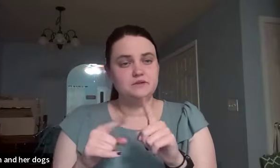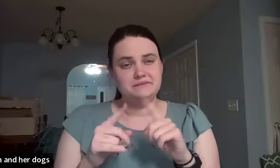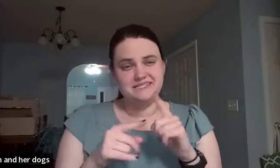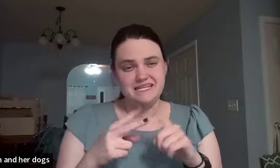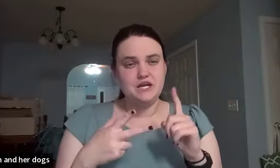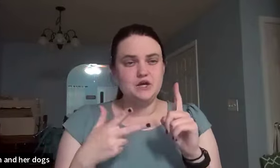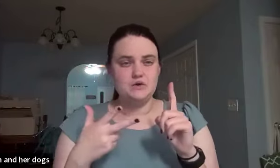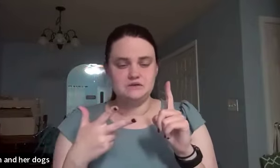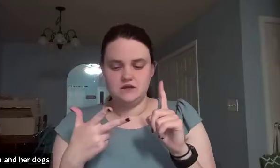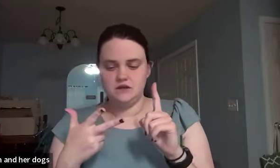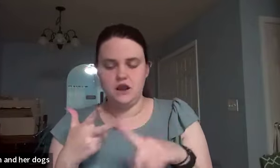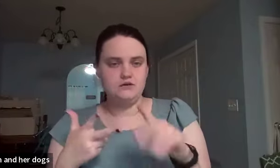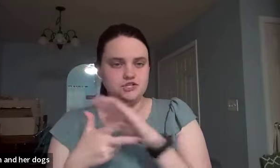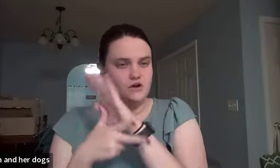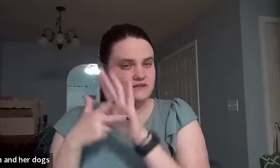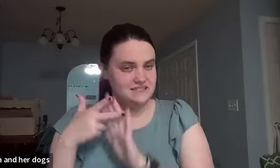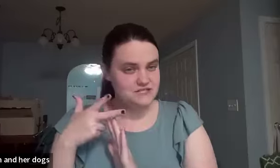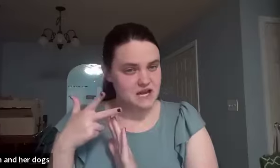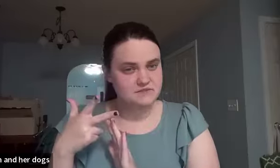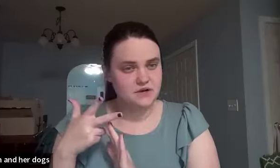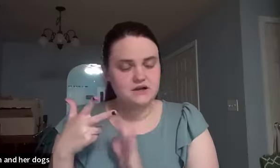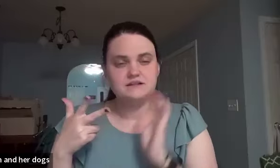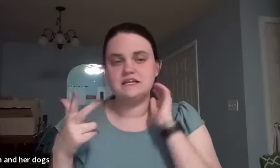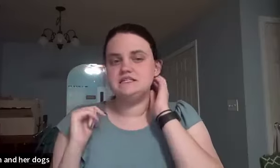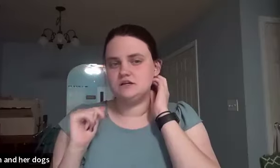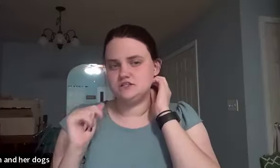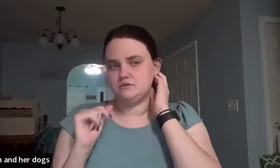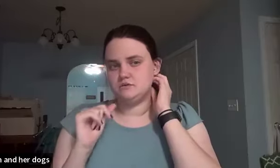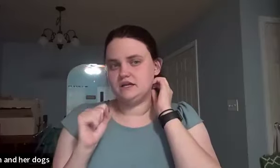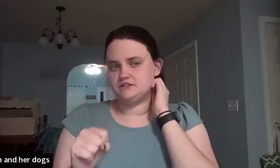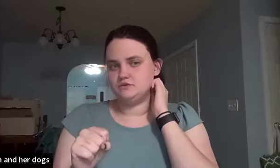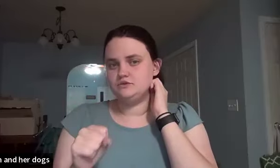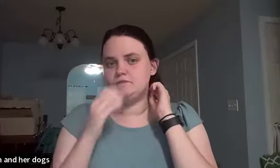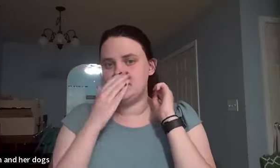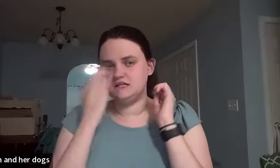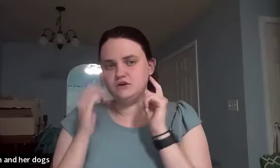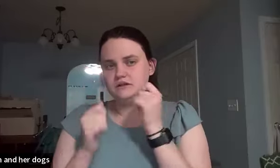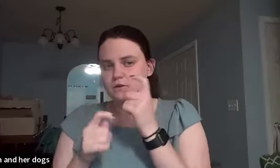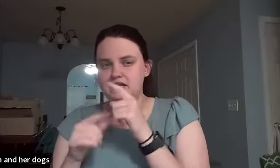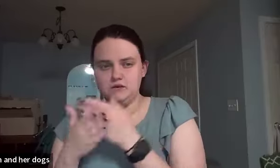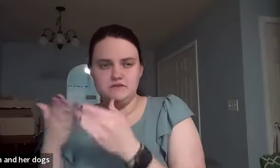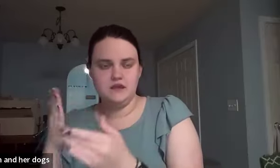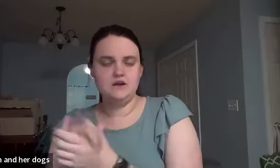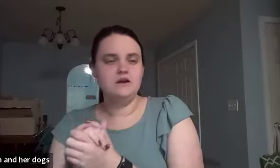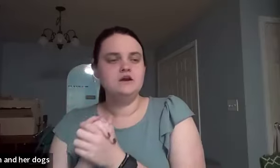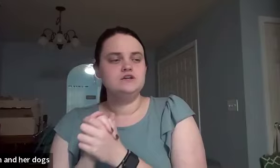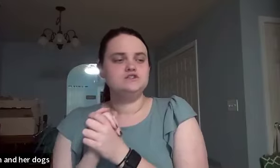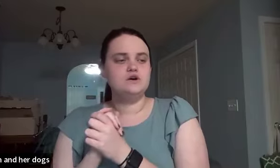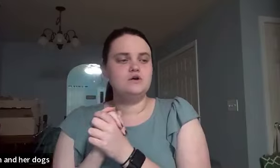for like mosquitoes, cockroaches, all the different types of bugs until I started working in a school and I saw a little bit here and there.